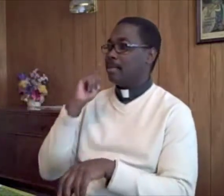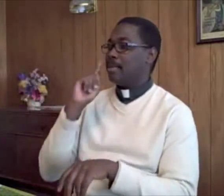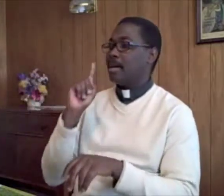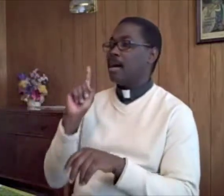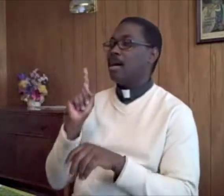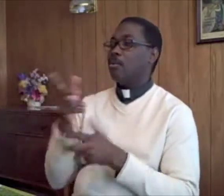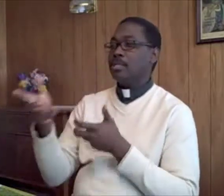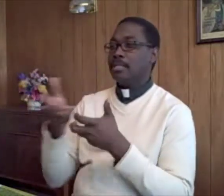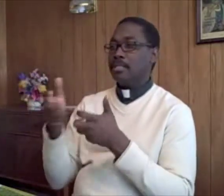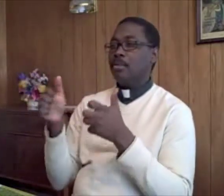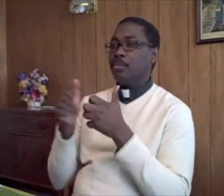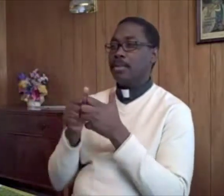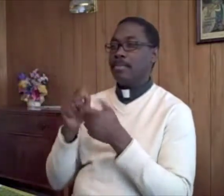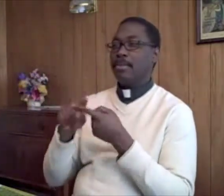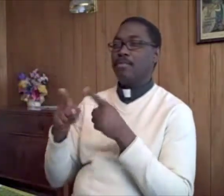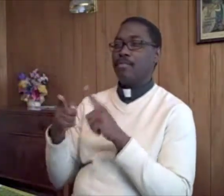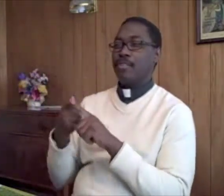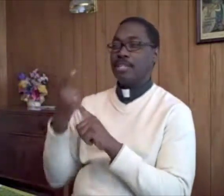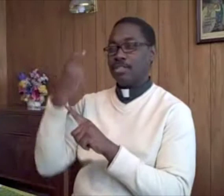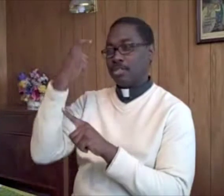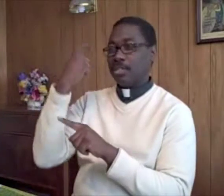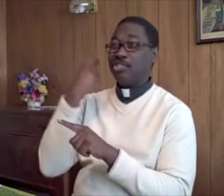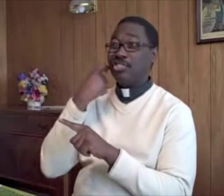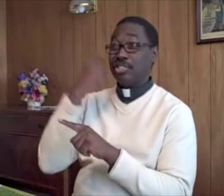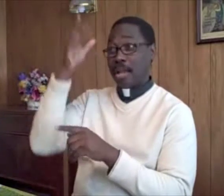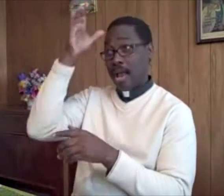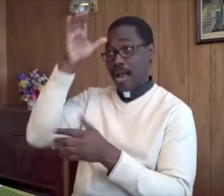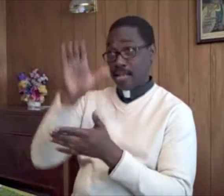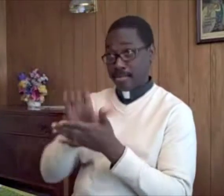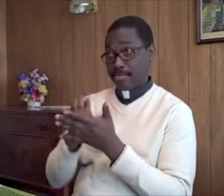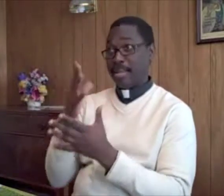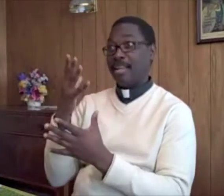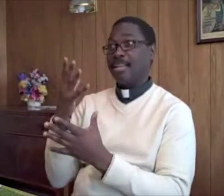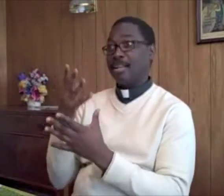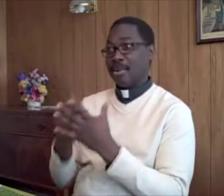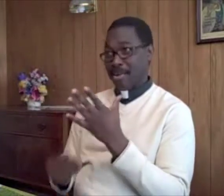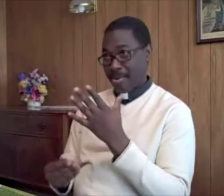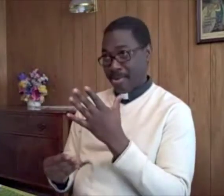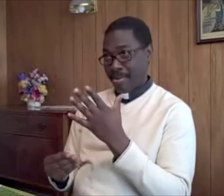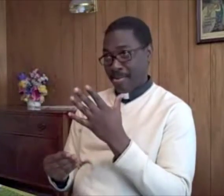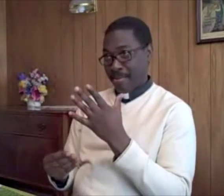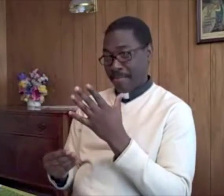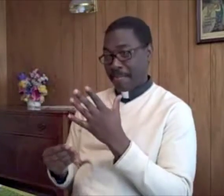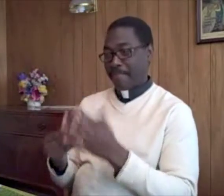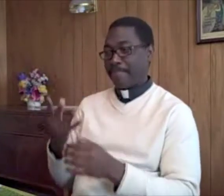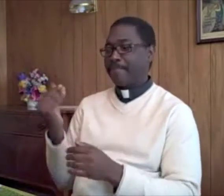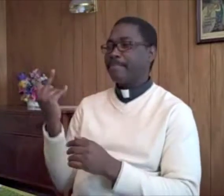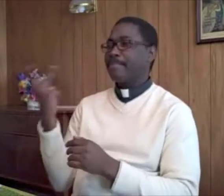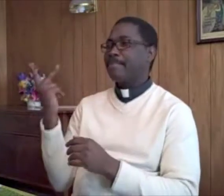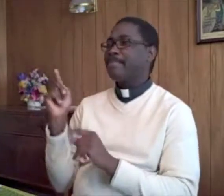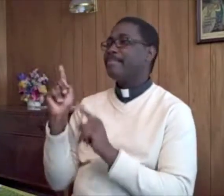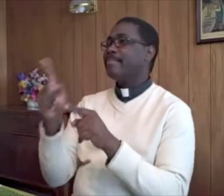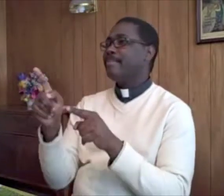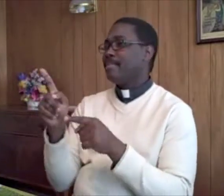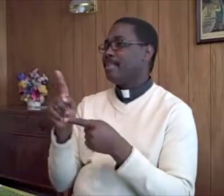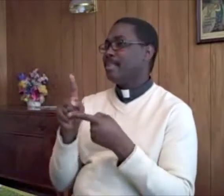When I got out of the seminary, I was having lunch with a friend of mine one day who had just lost her